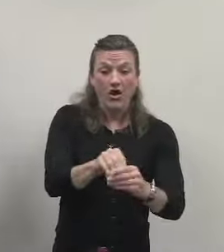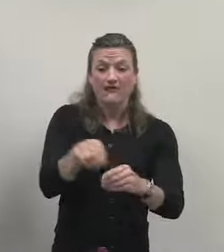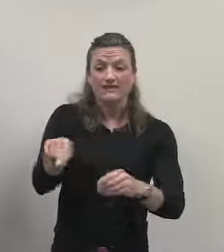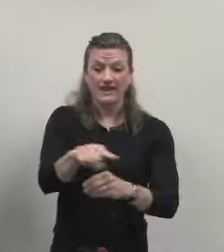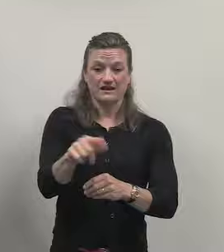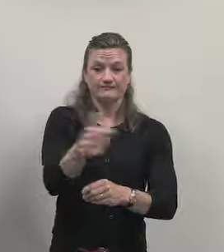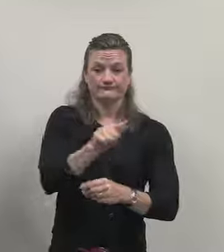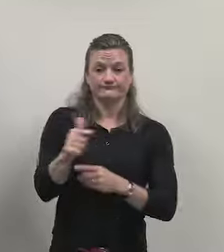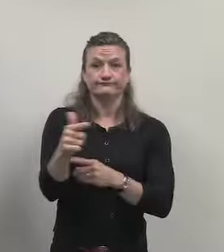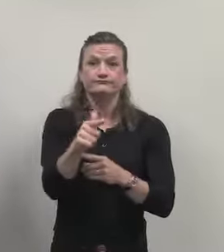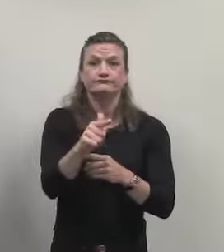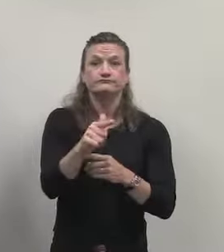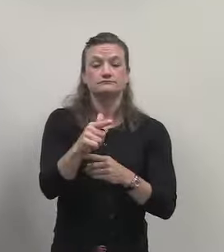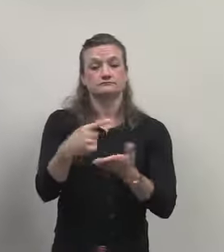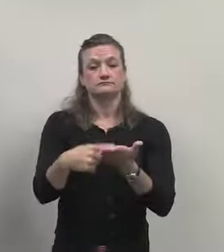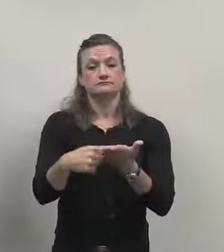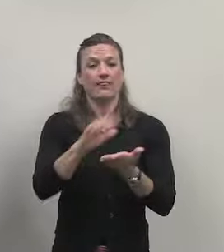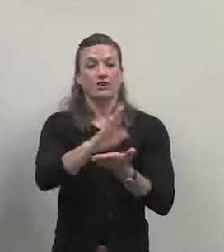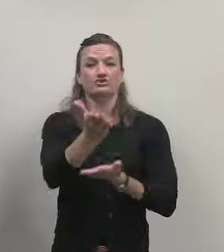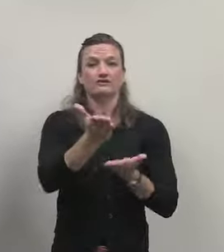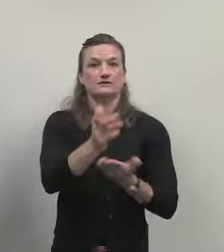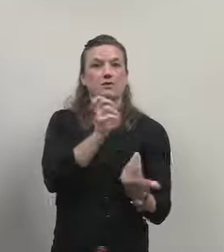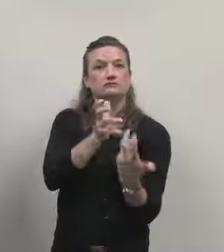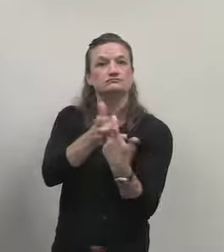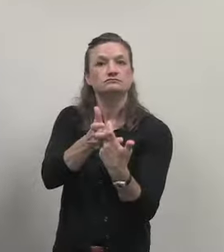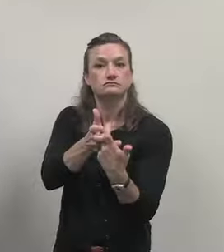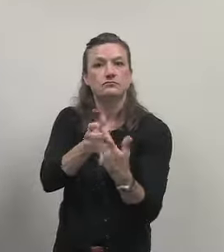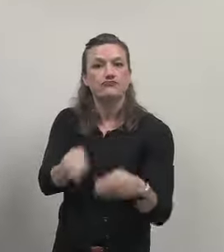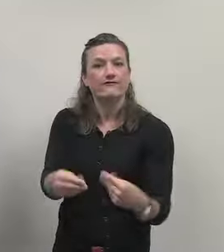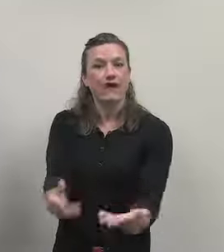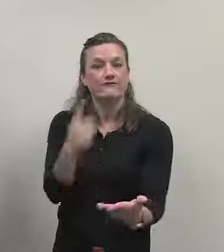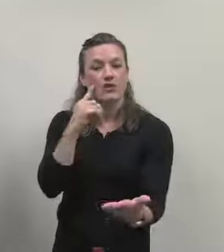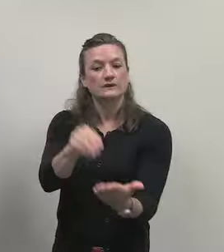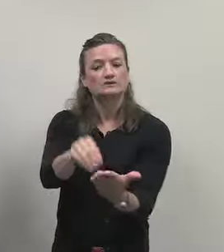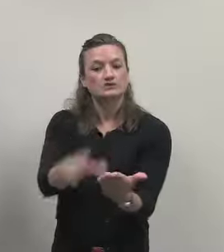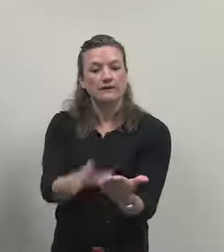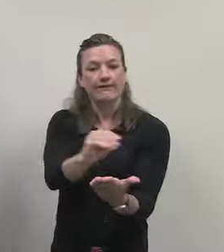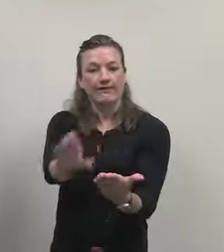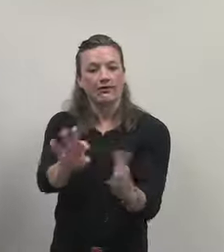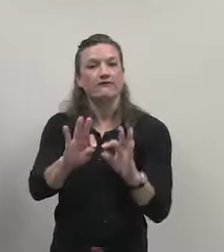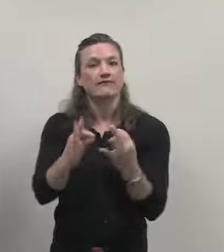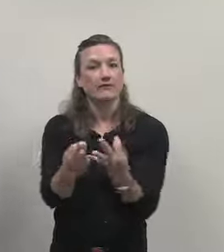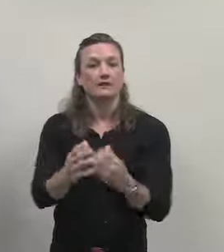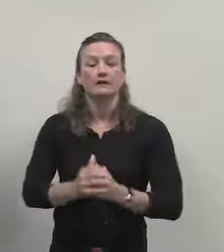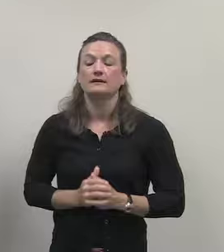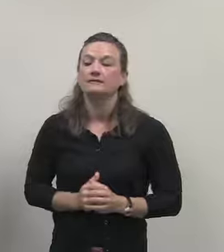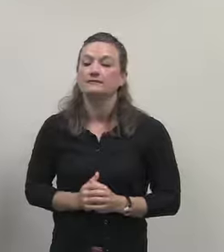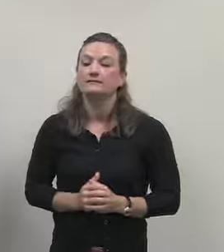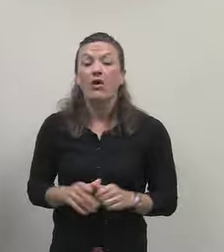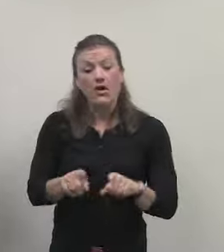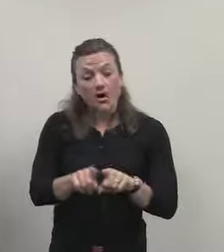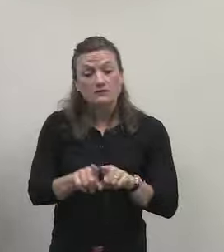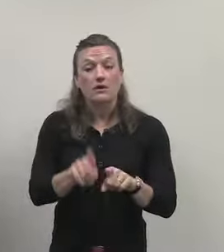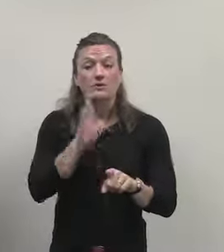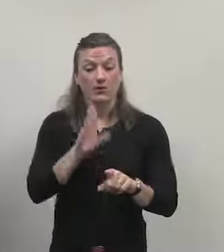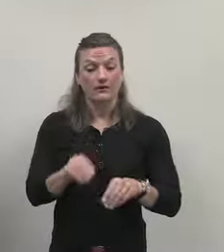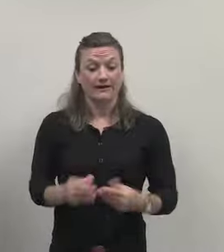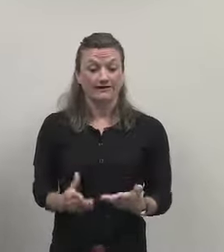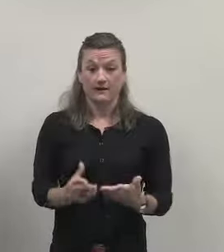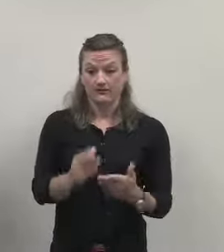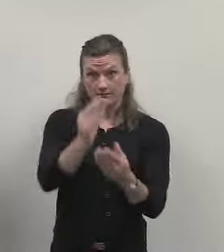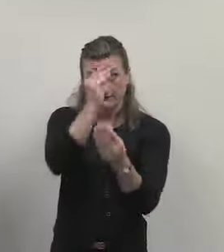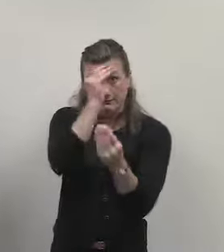they'll talk about the possible services that they can provide for that student and their family. They will also give them